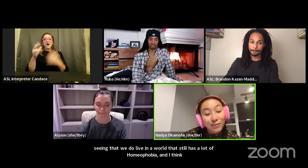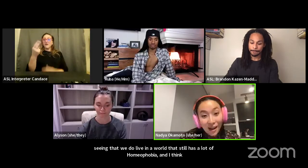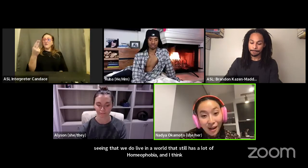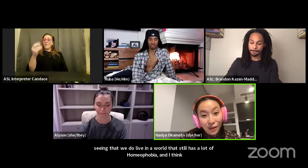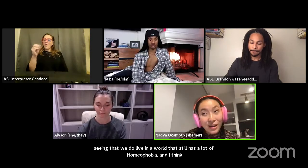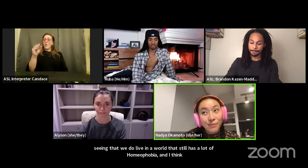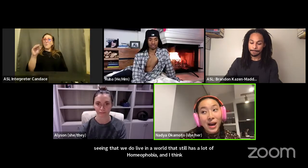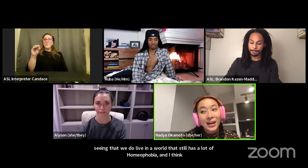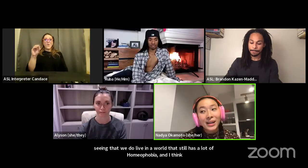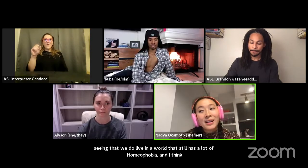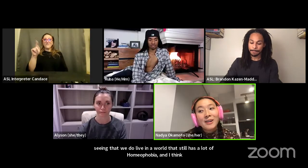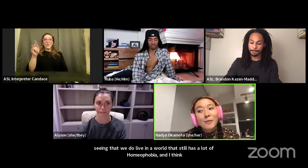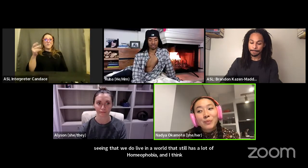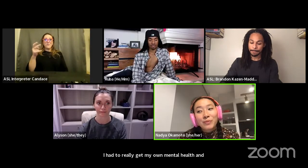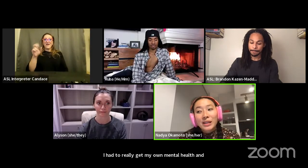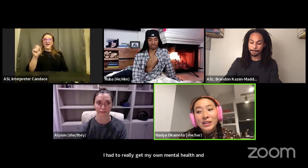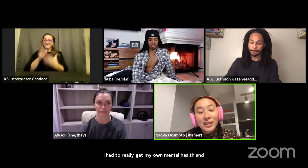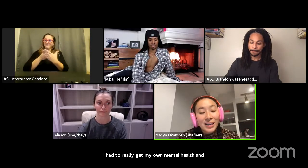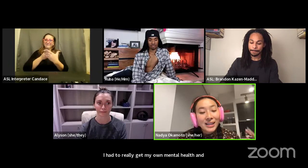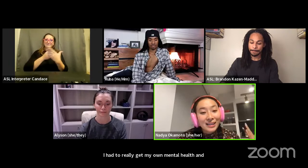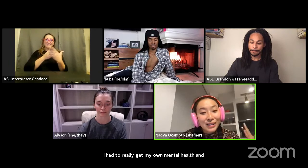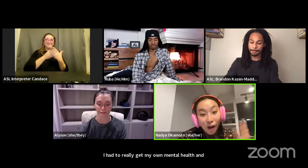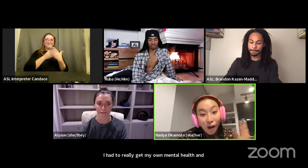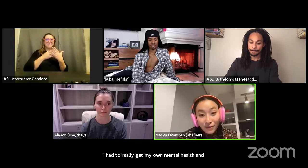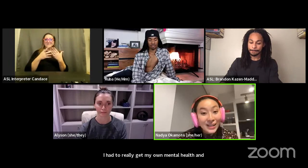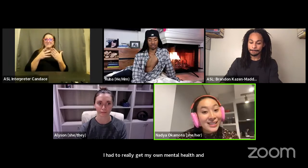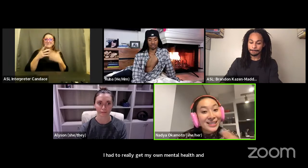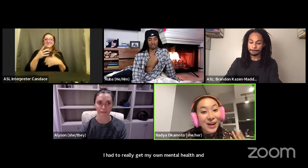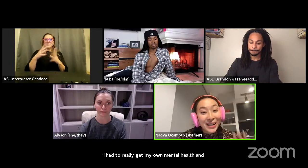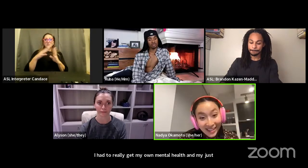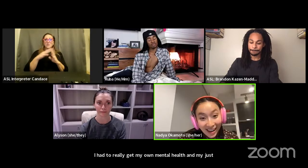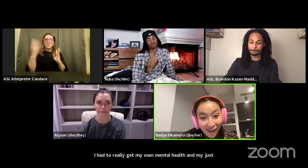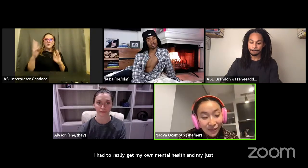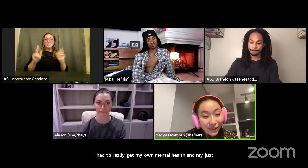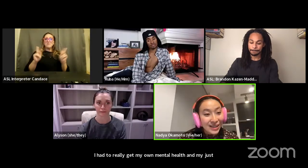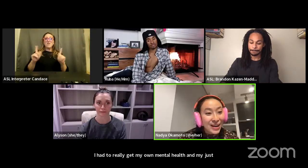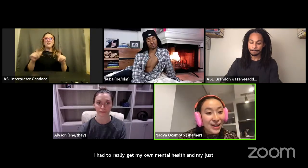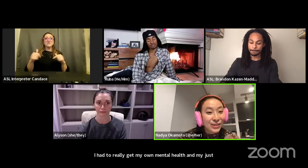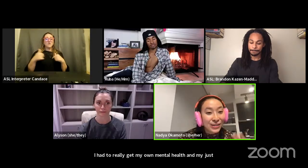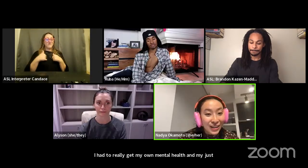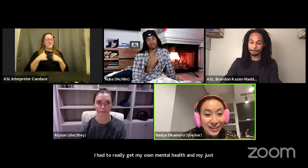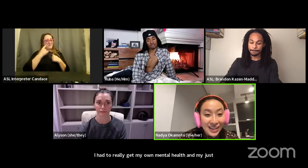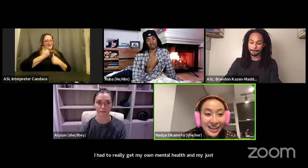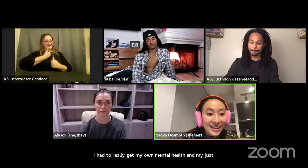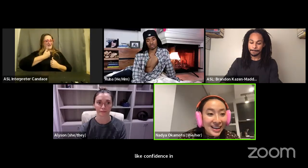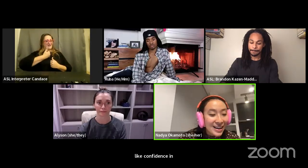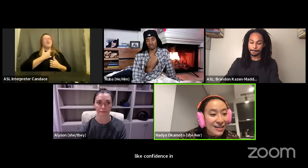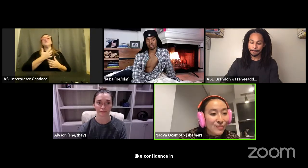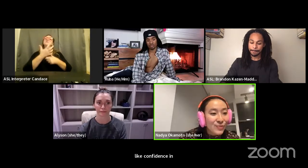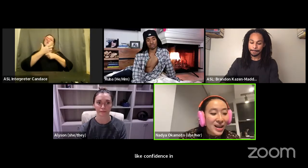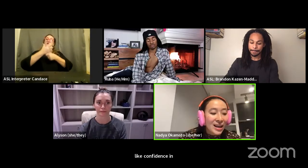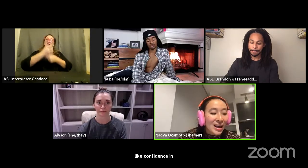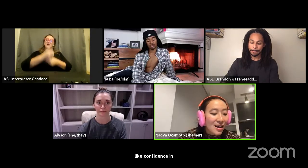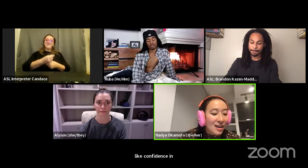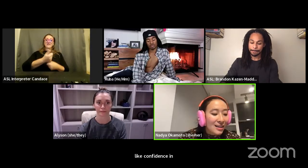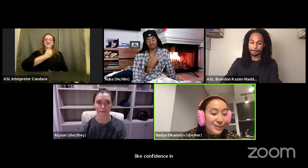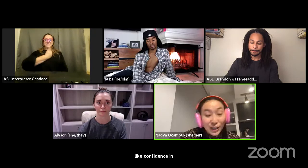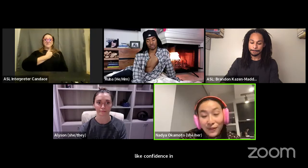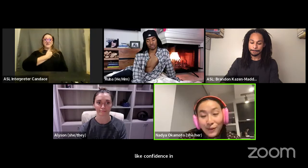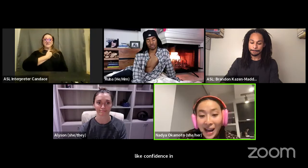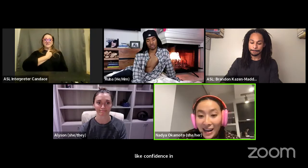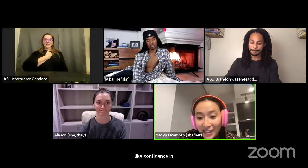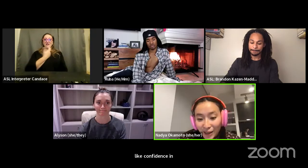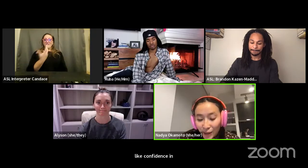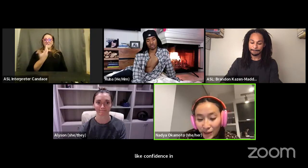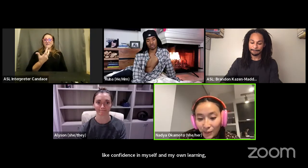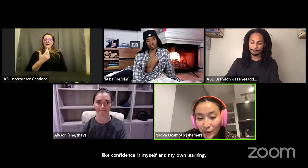my own mental health and my just like confidence in myself and my own learning,